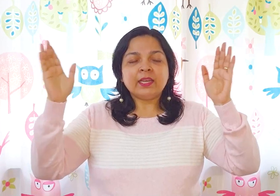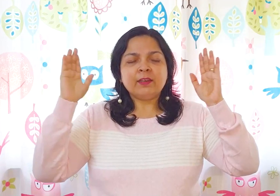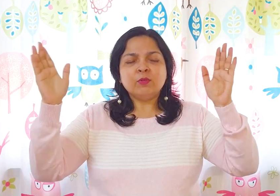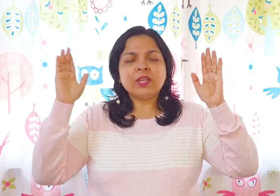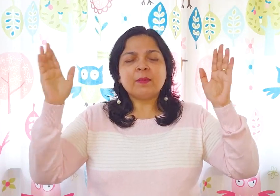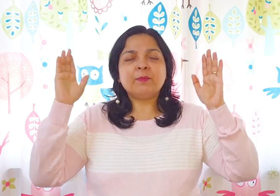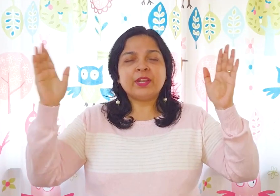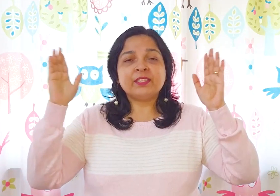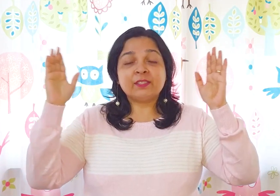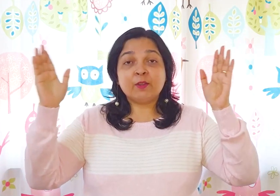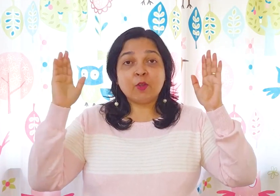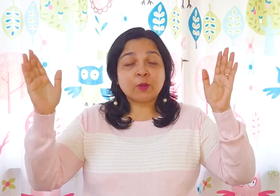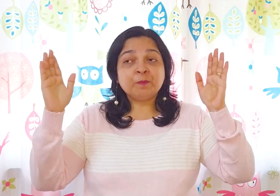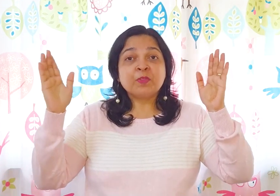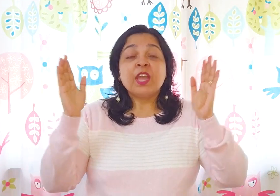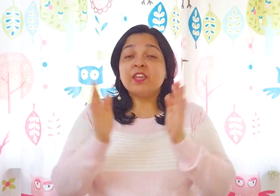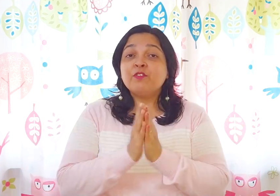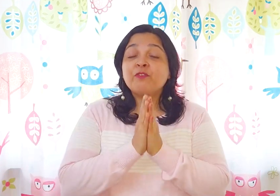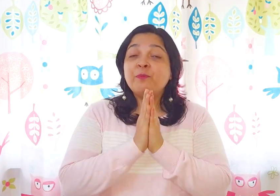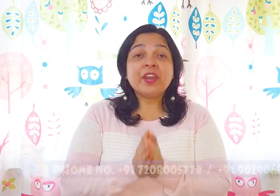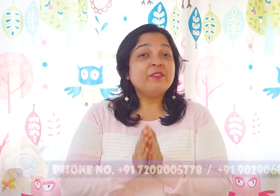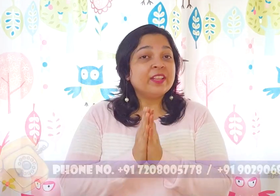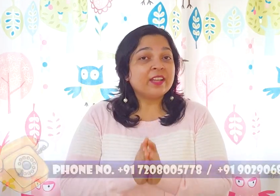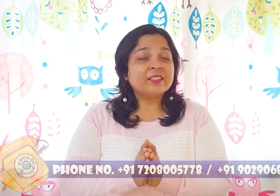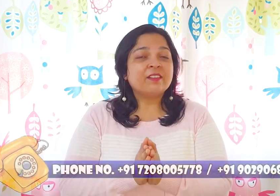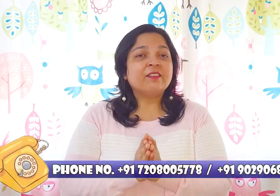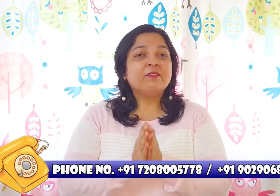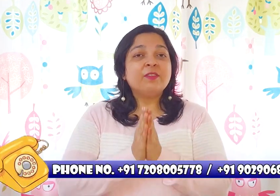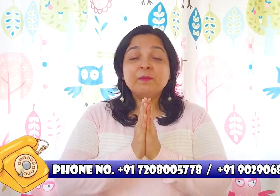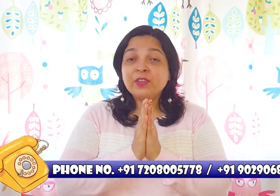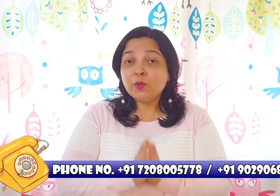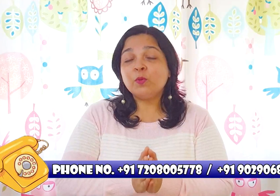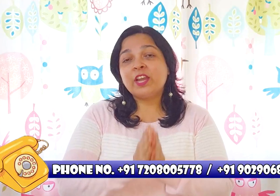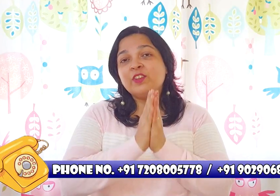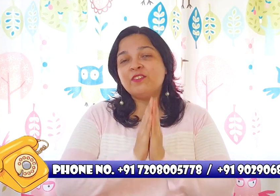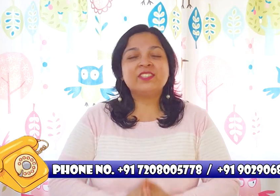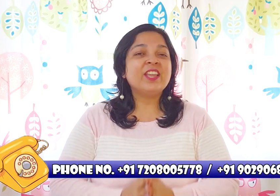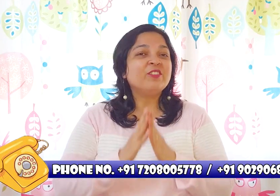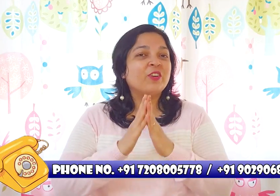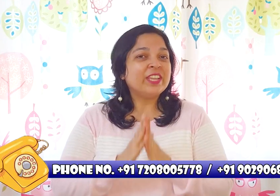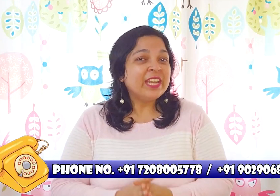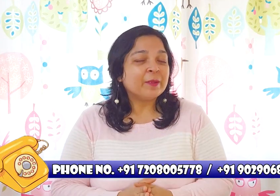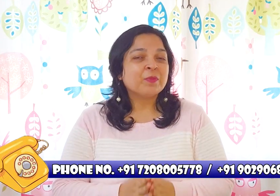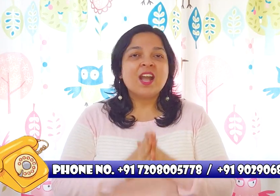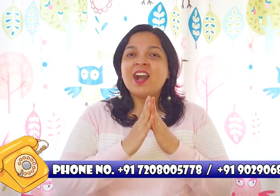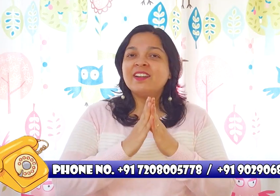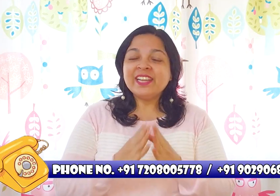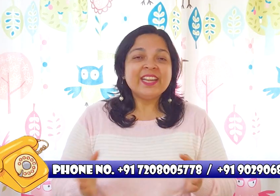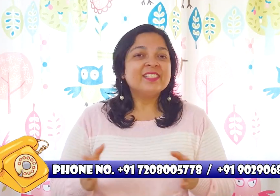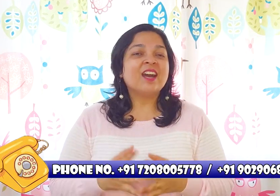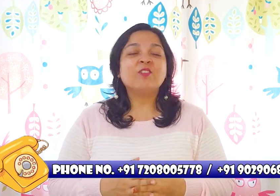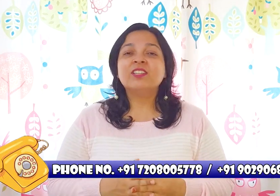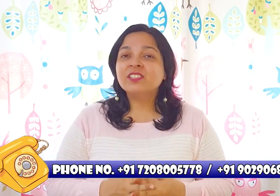Amen. Hallelujah. Praise the Lord. If you have prayed with us, we know that you have received your healing.